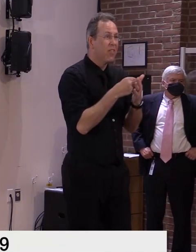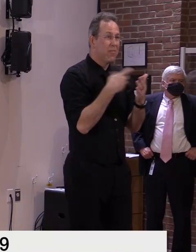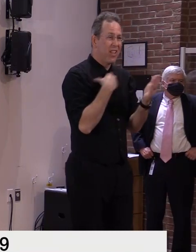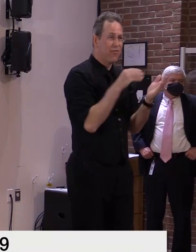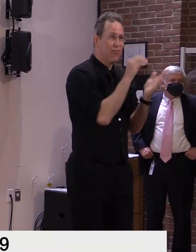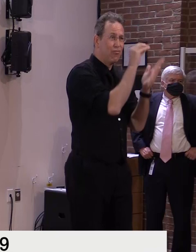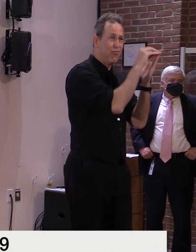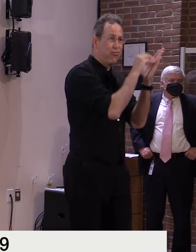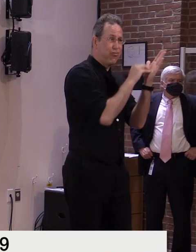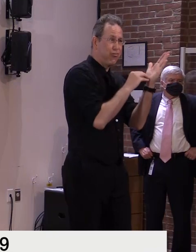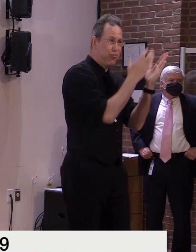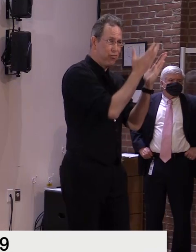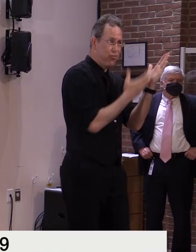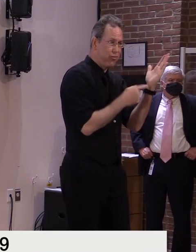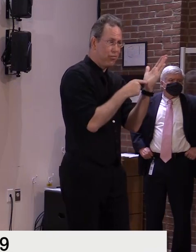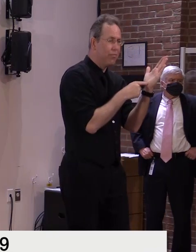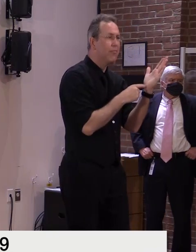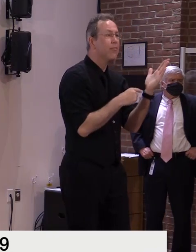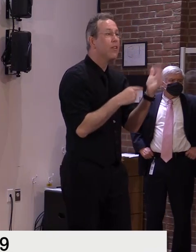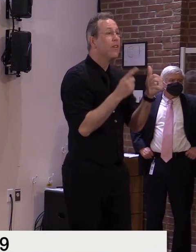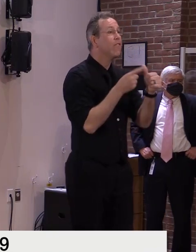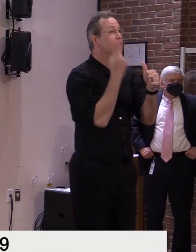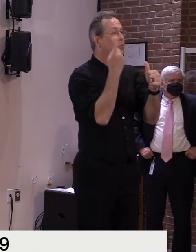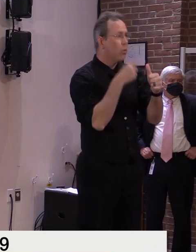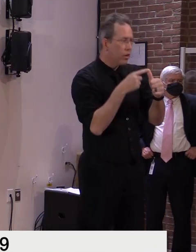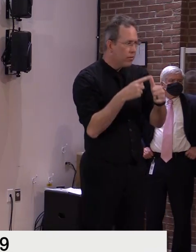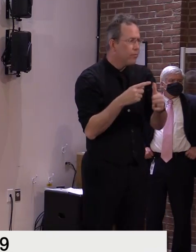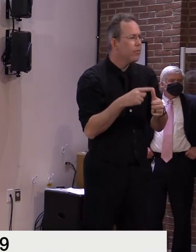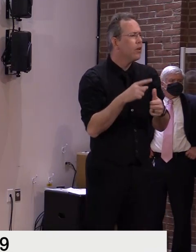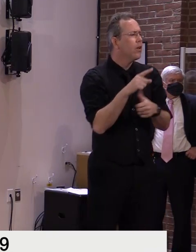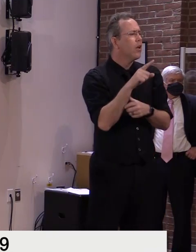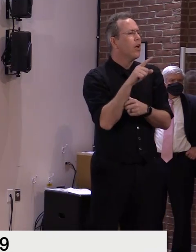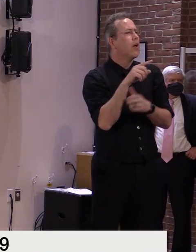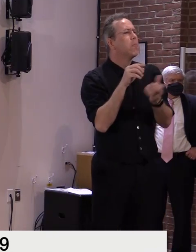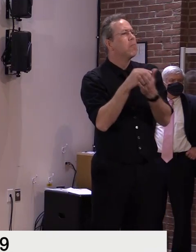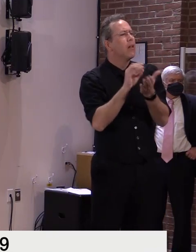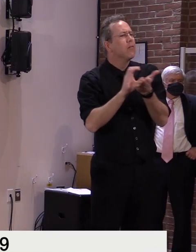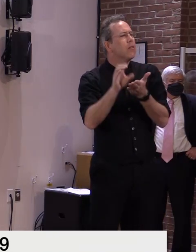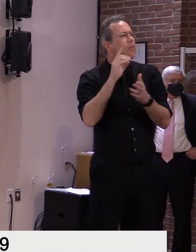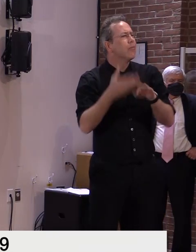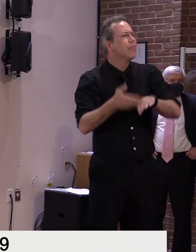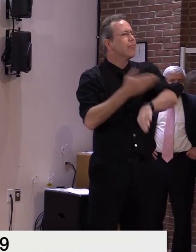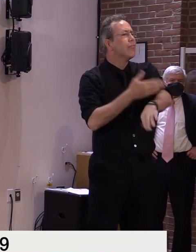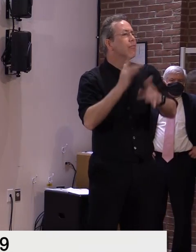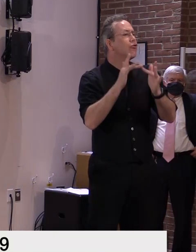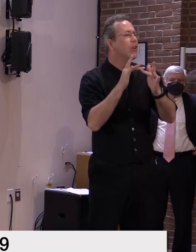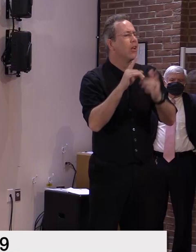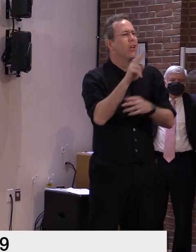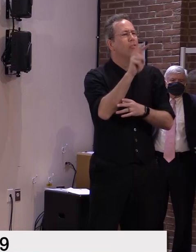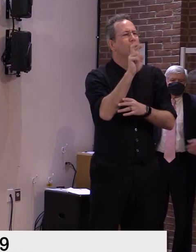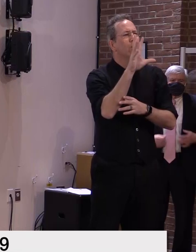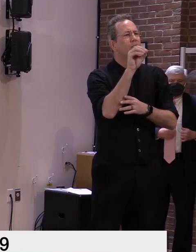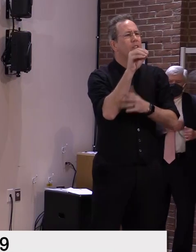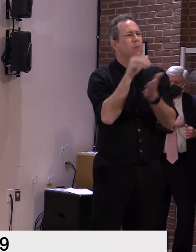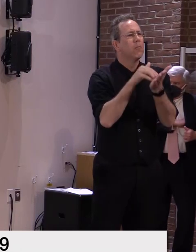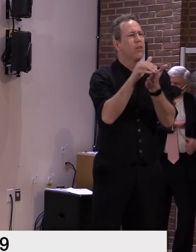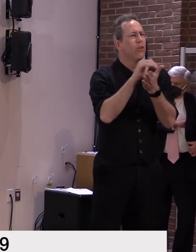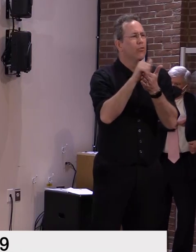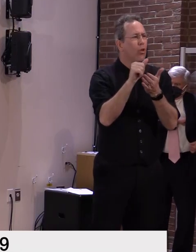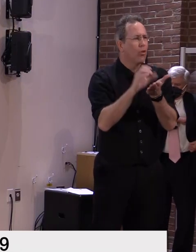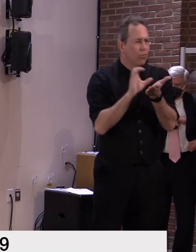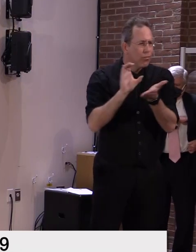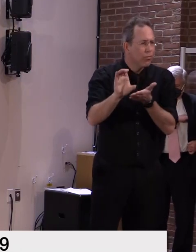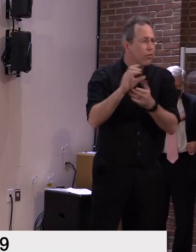First, access to affordable, high-speed broadband is an economic necessity in the 21st